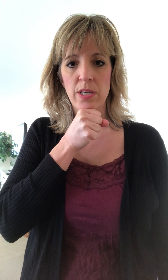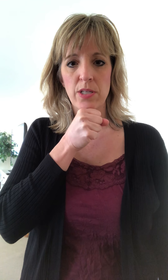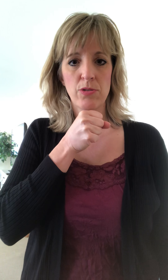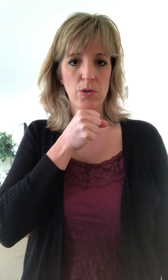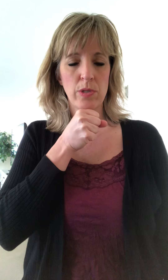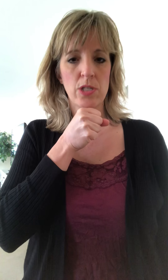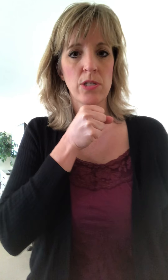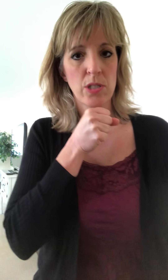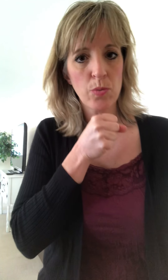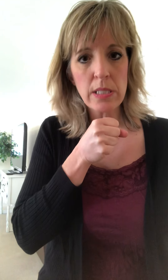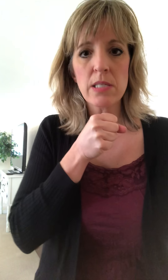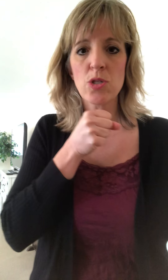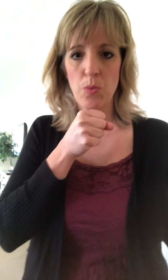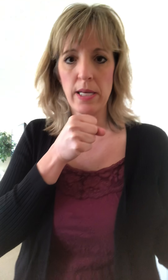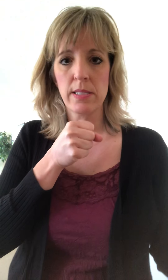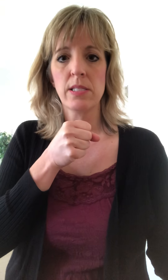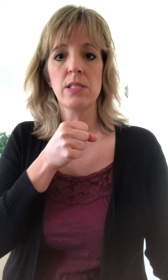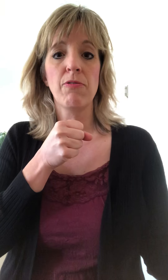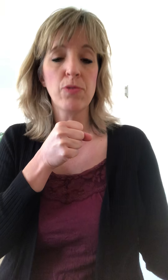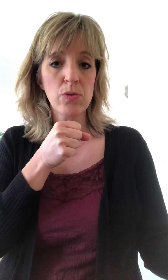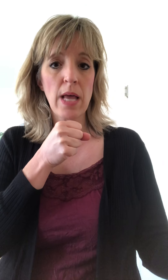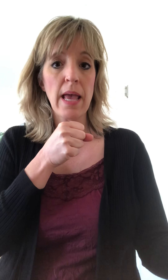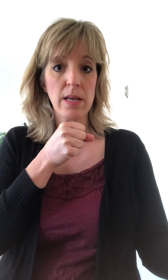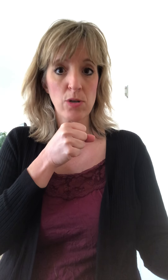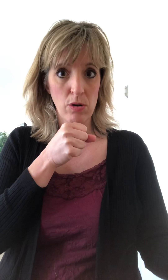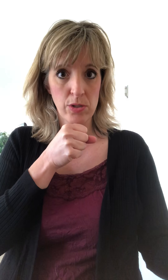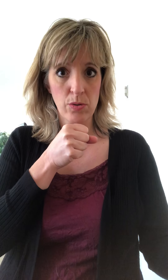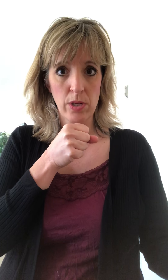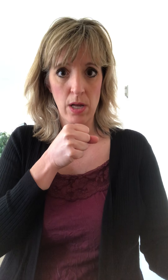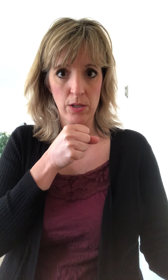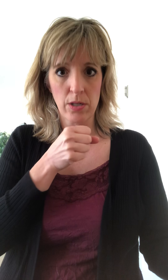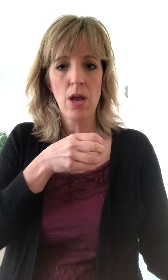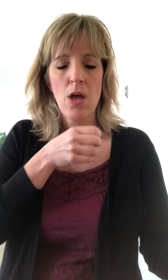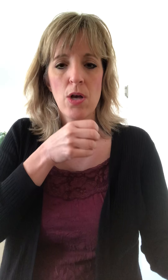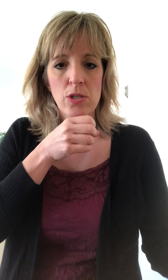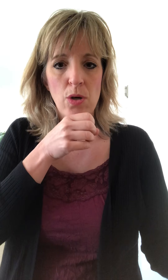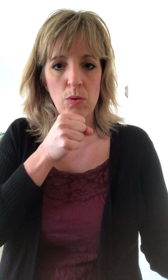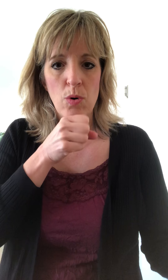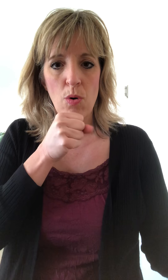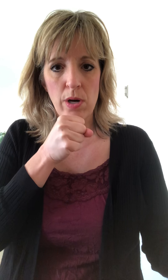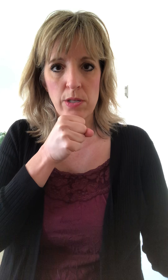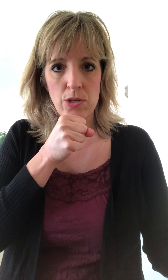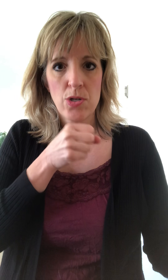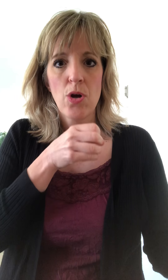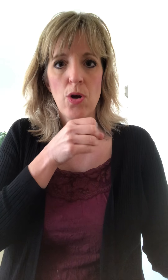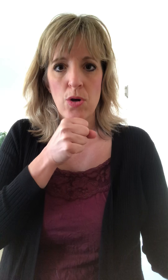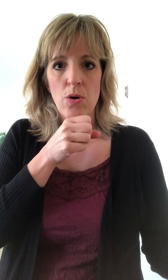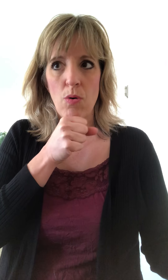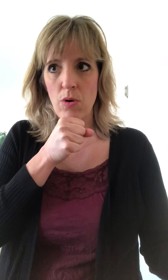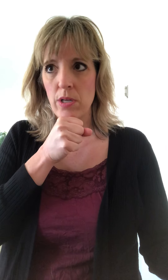and you squeeze it twice. This is the food and also the color. So orange,